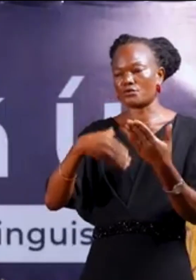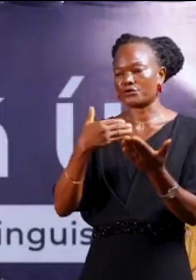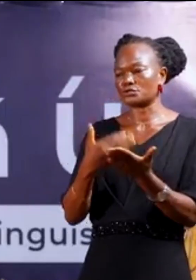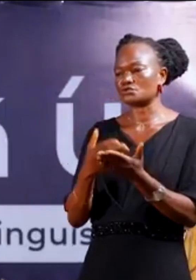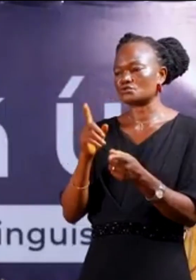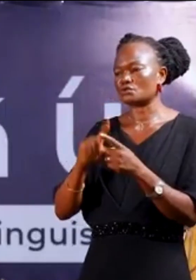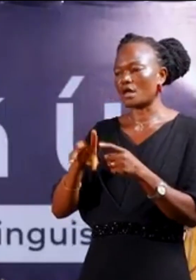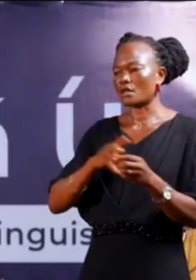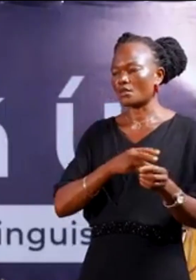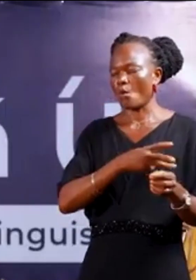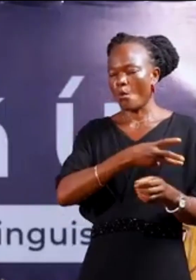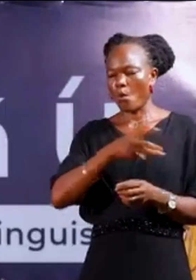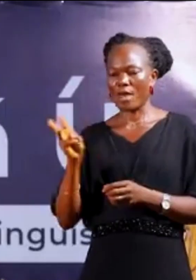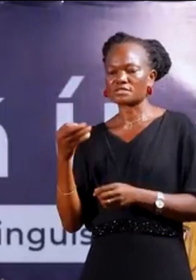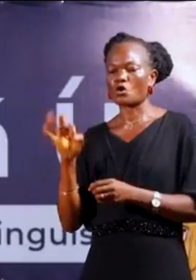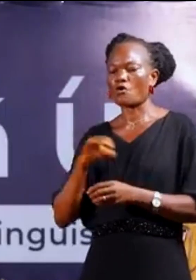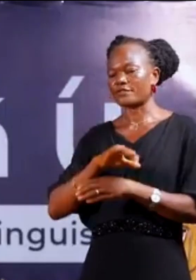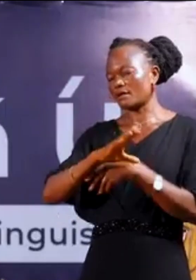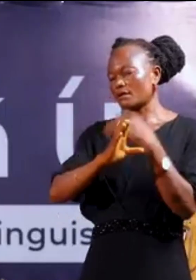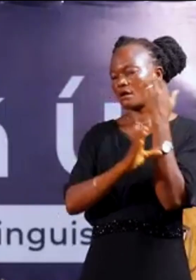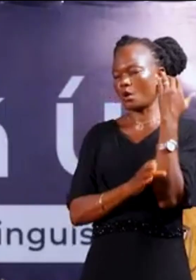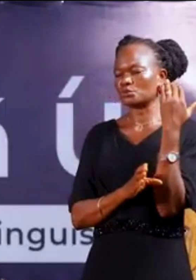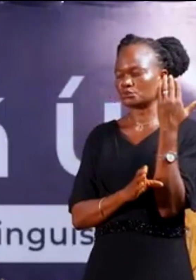the rest of the continent.